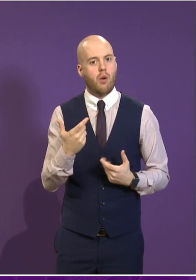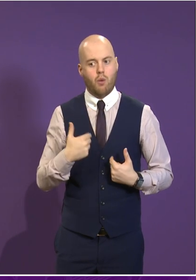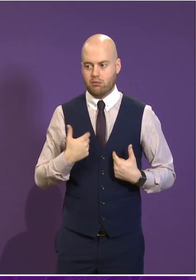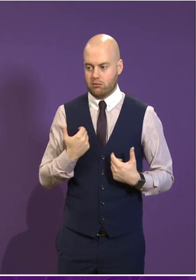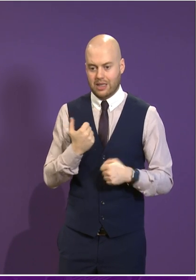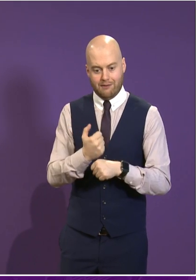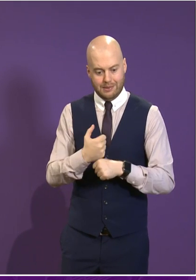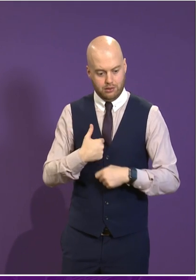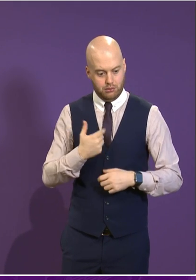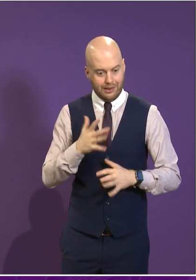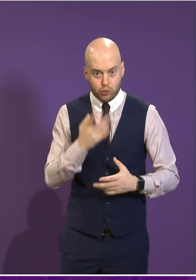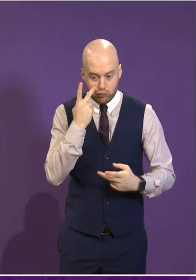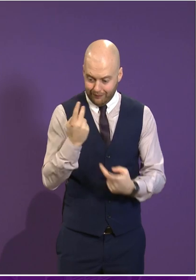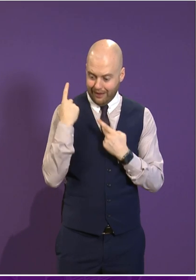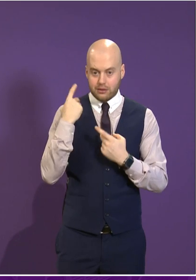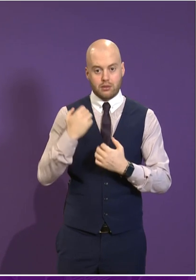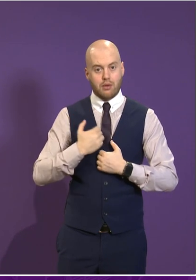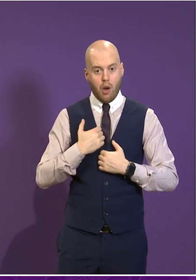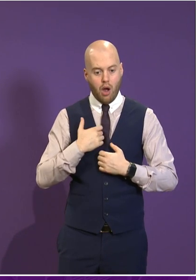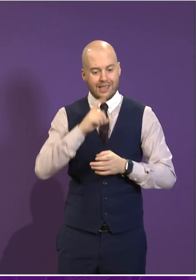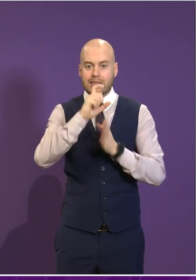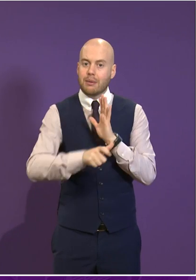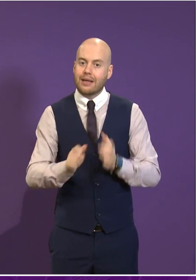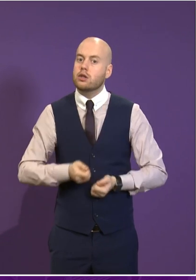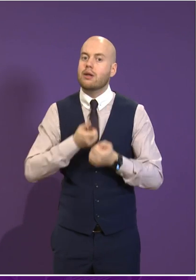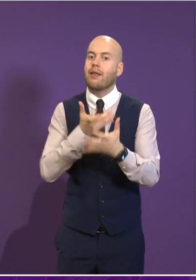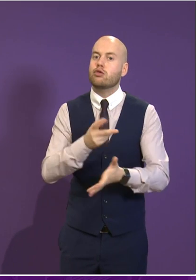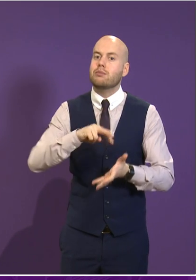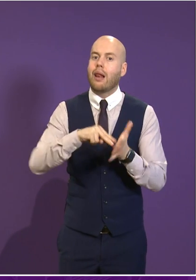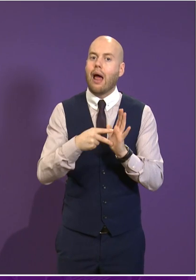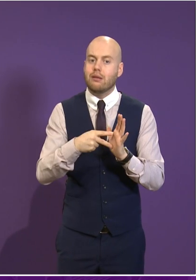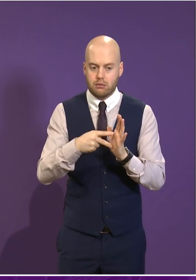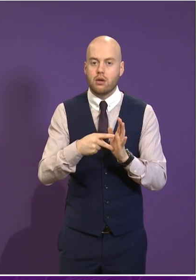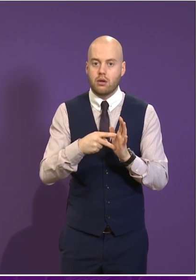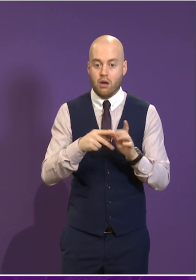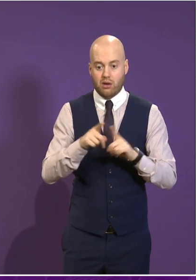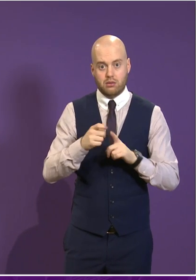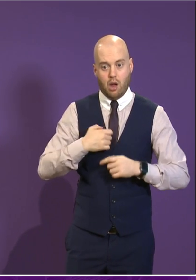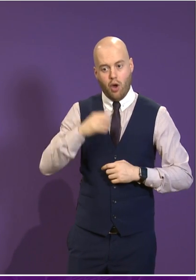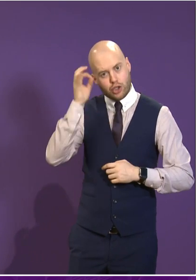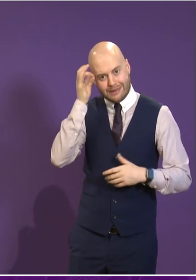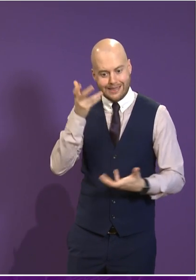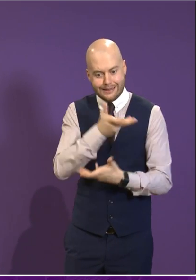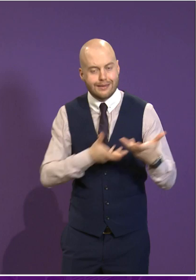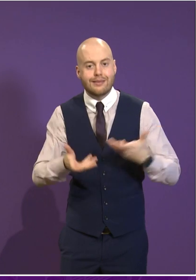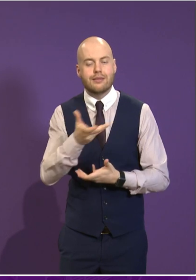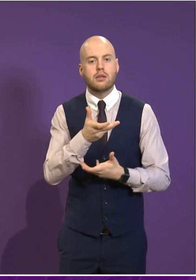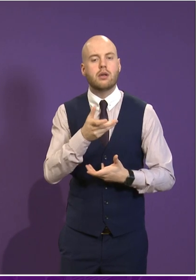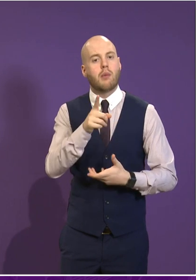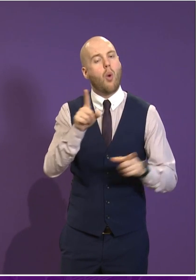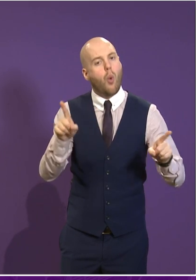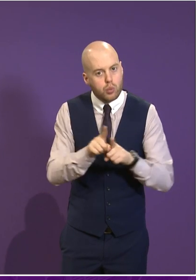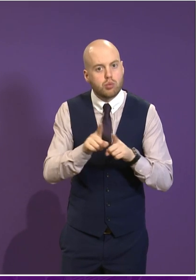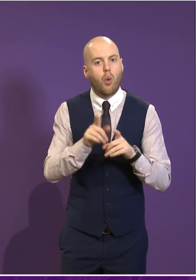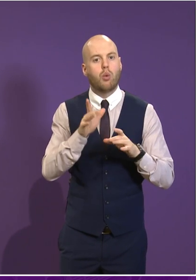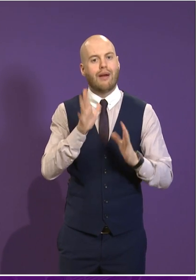on what we need to do in terms of our disability delivery plan and result of committee's deliberations, there's also, you know, the opportunity in